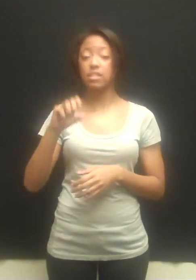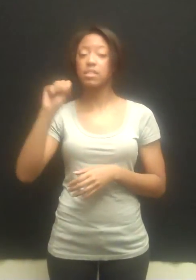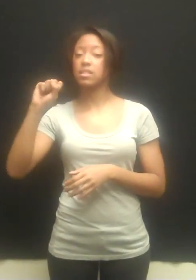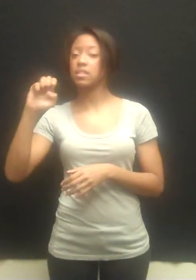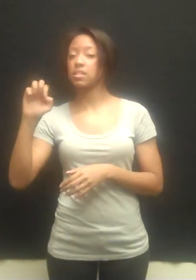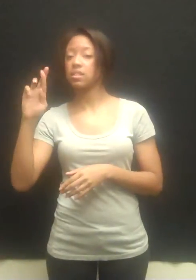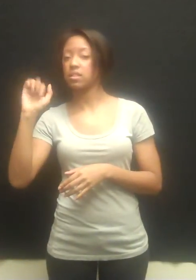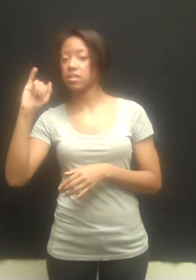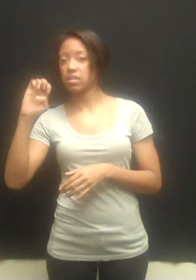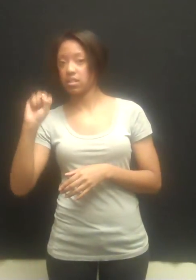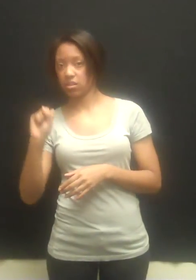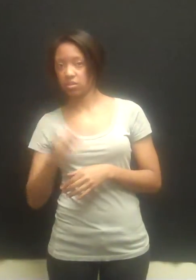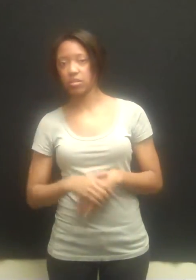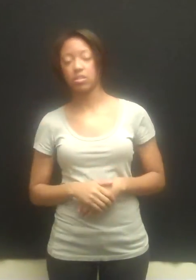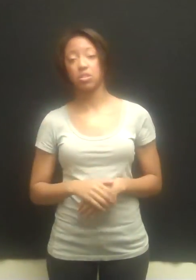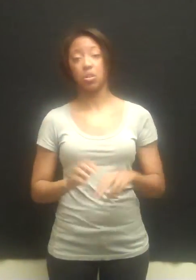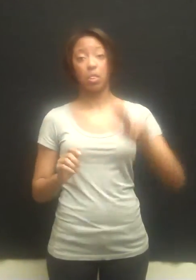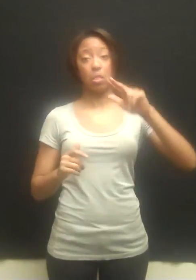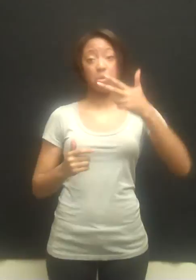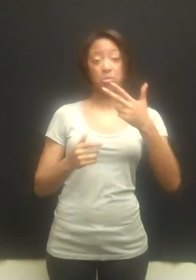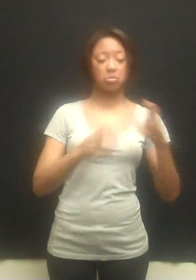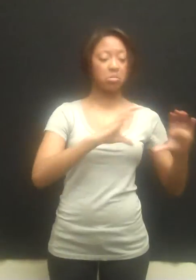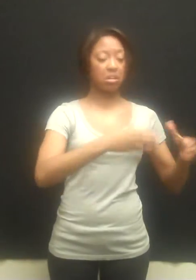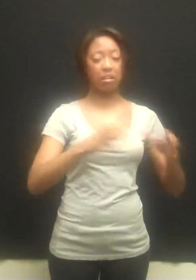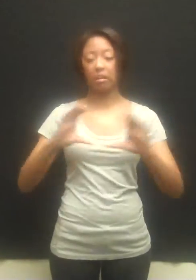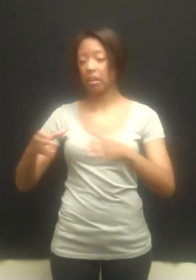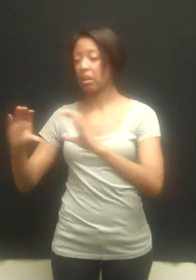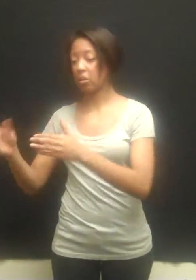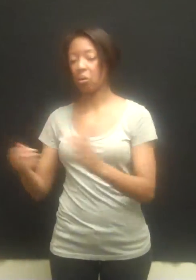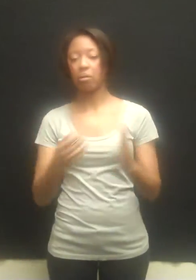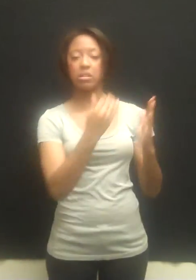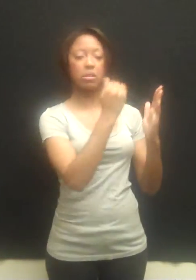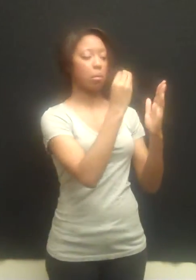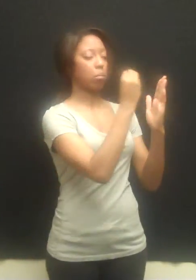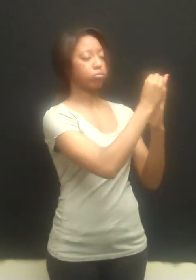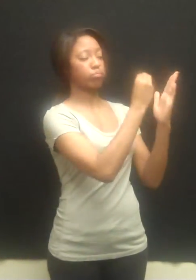Those three categories are listed here. Difficulty communicating face-to-face.